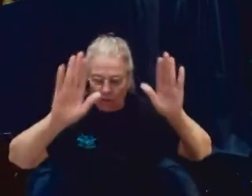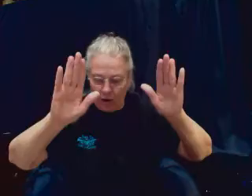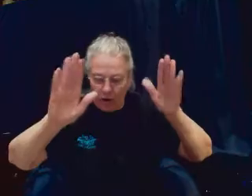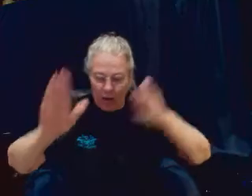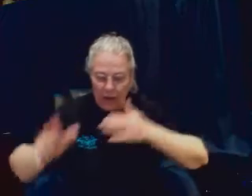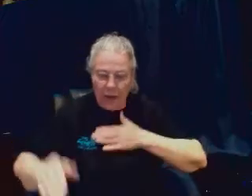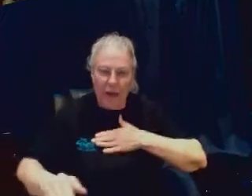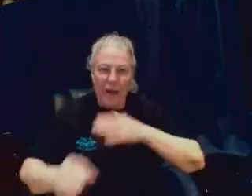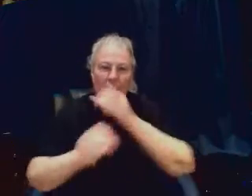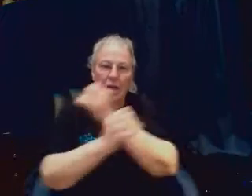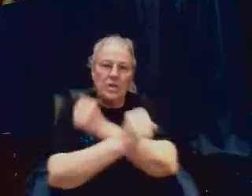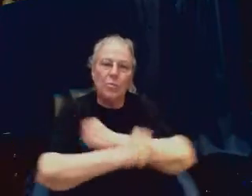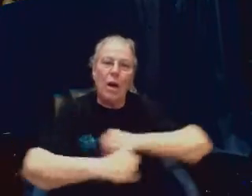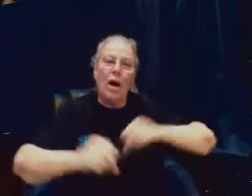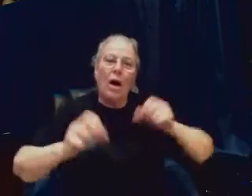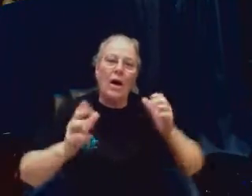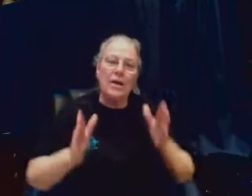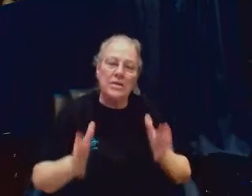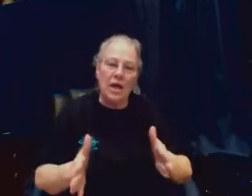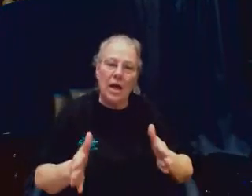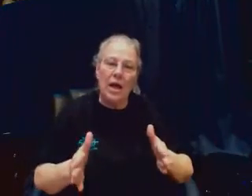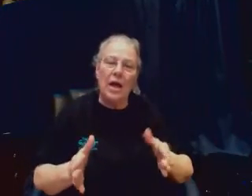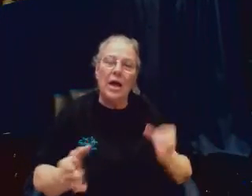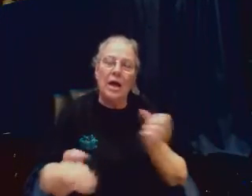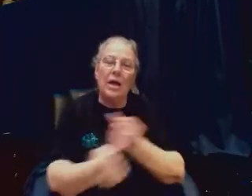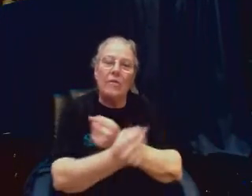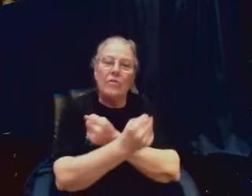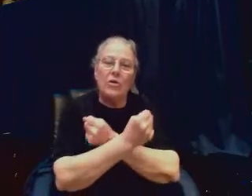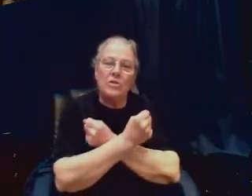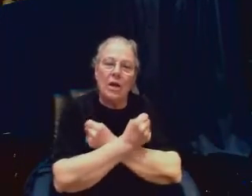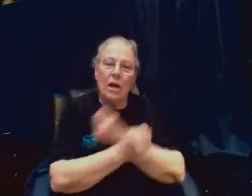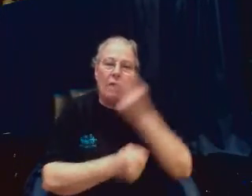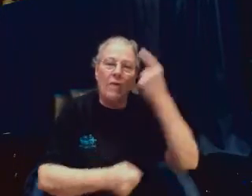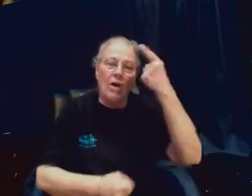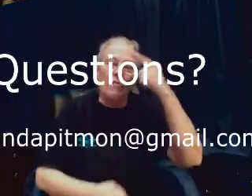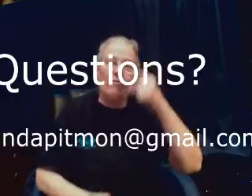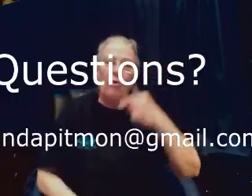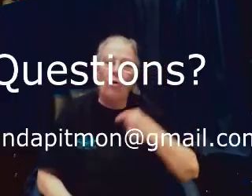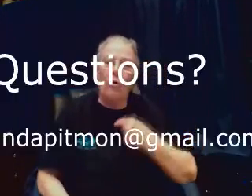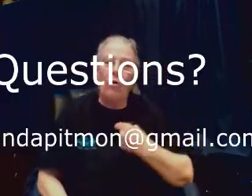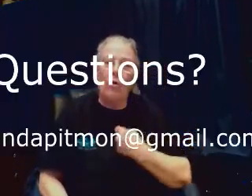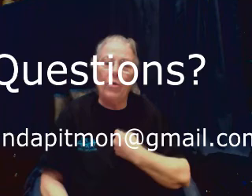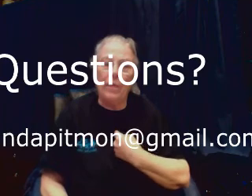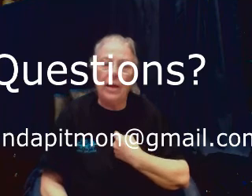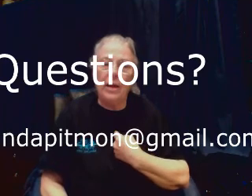wonderful is my Savior's love for me.